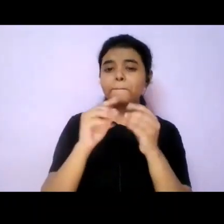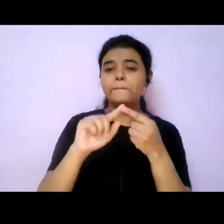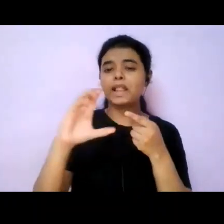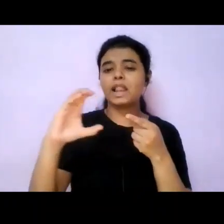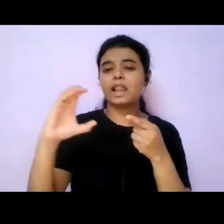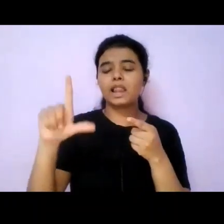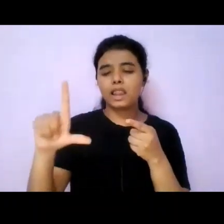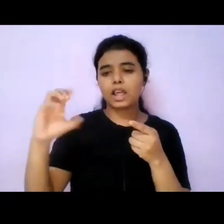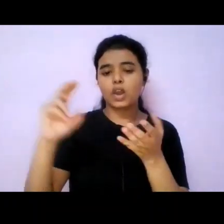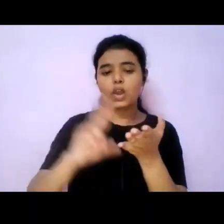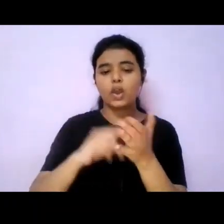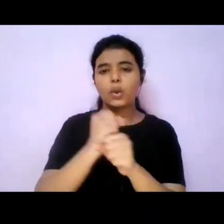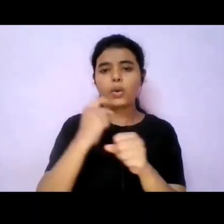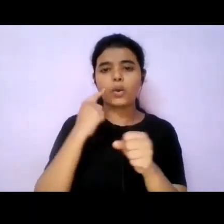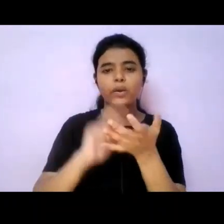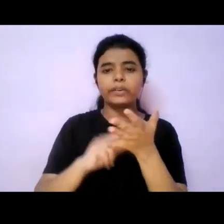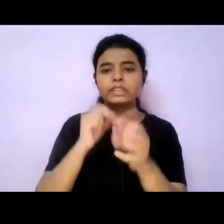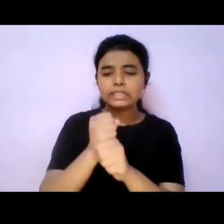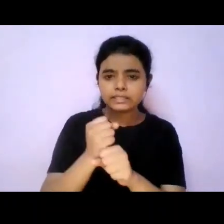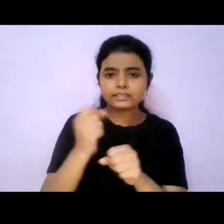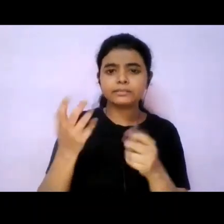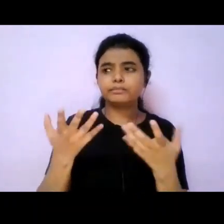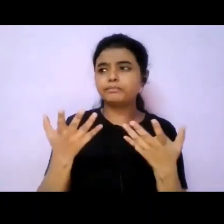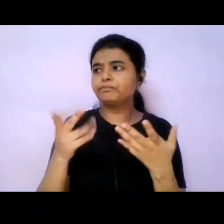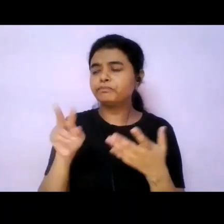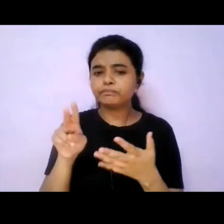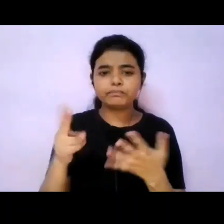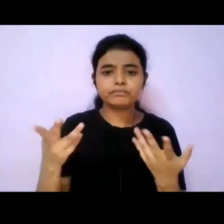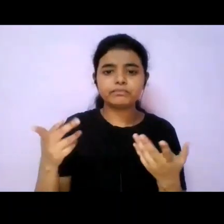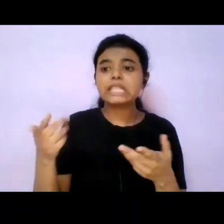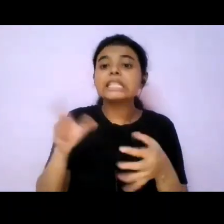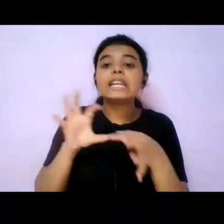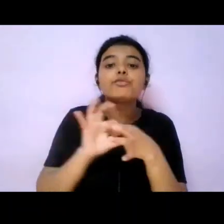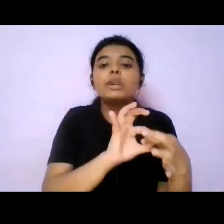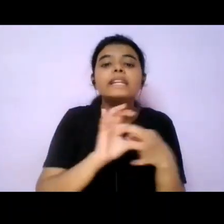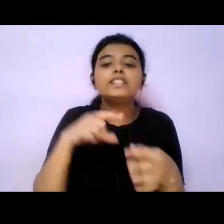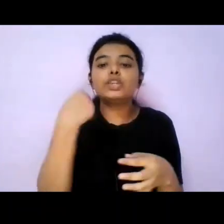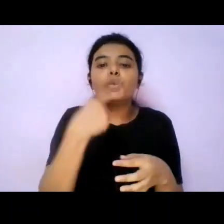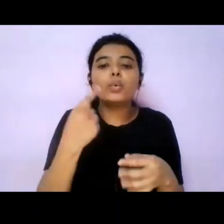term that people in South Wales refer to being related.